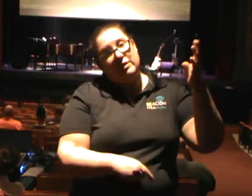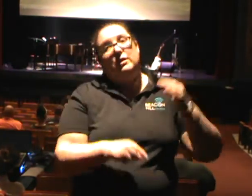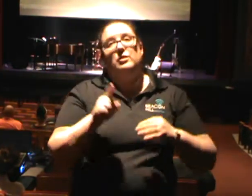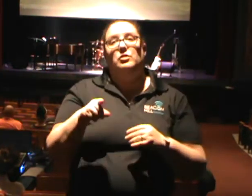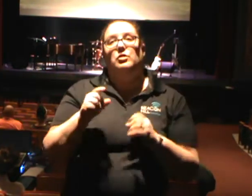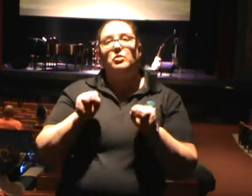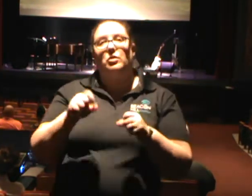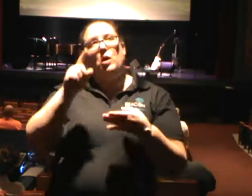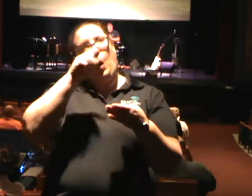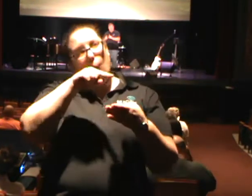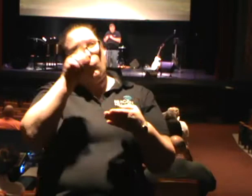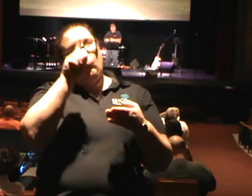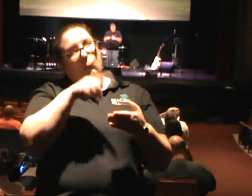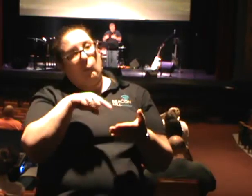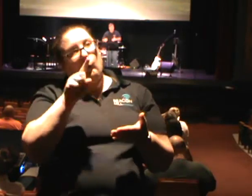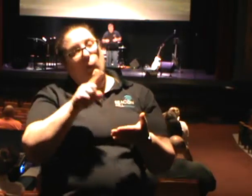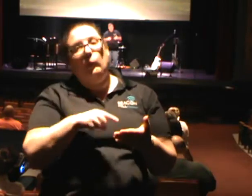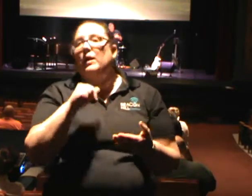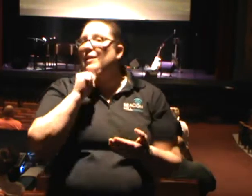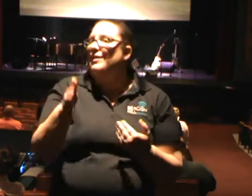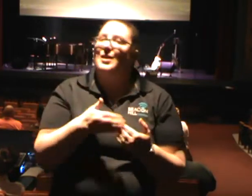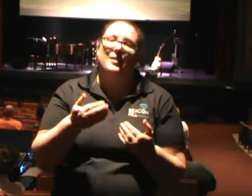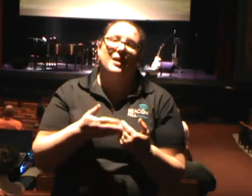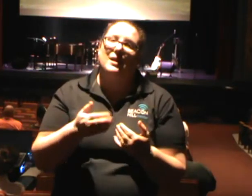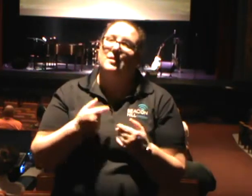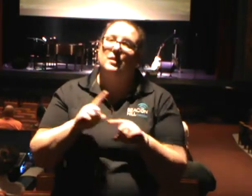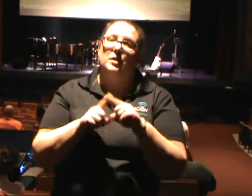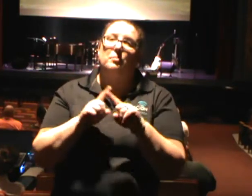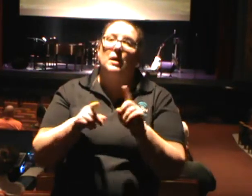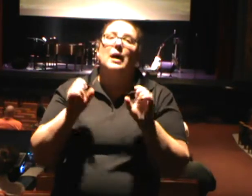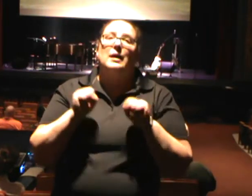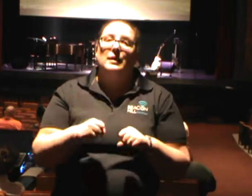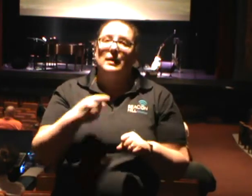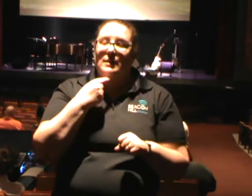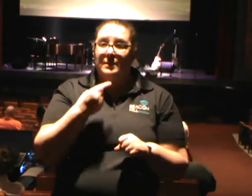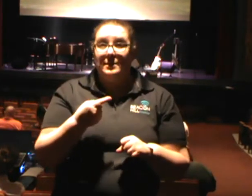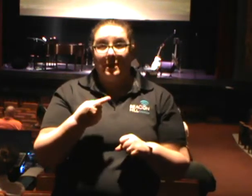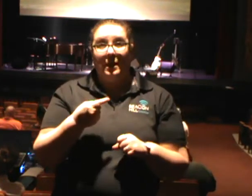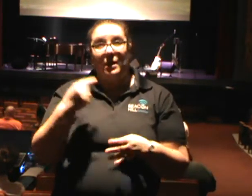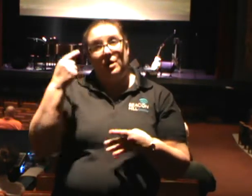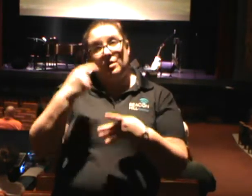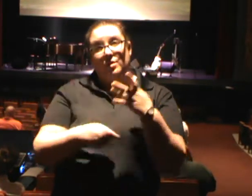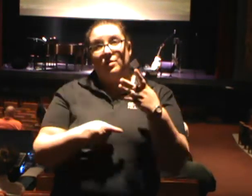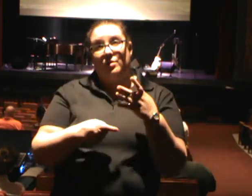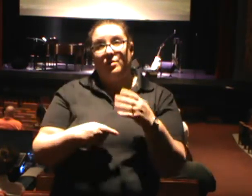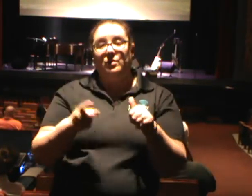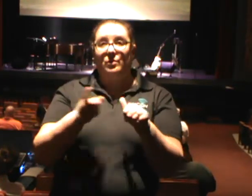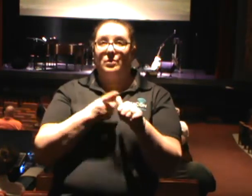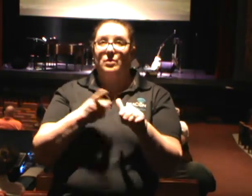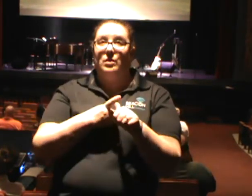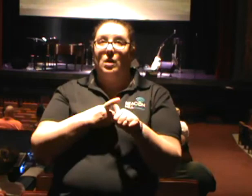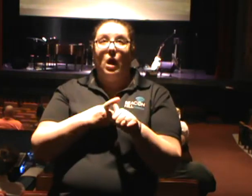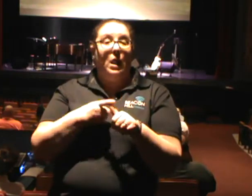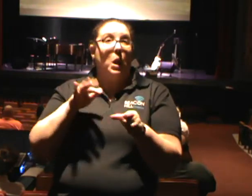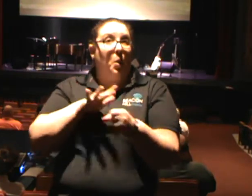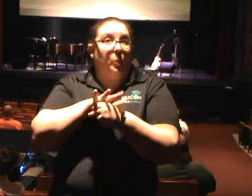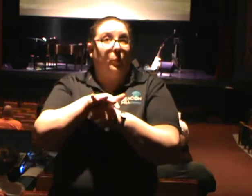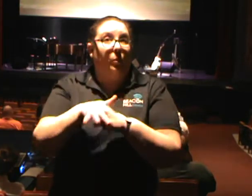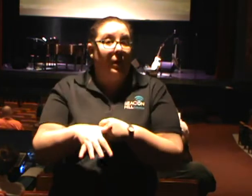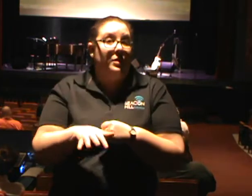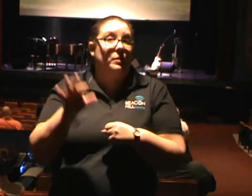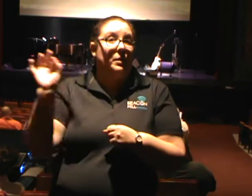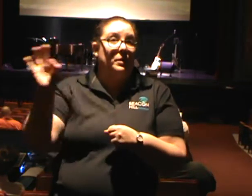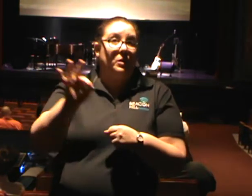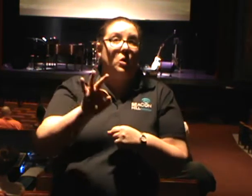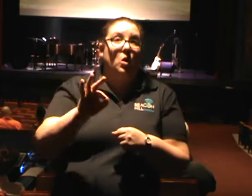mark. It's not that easy, but I will tell you a couple of reasons why you can find the prosperity preacher who will only share